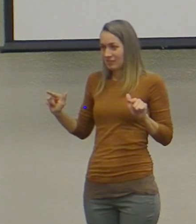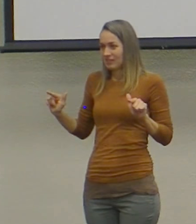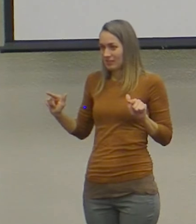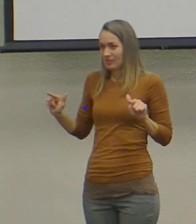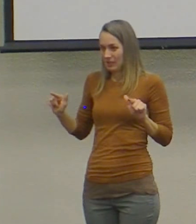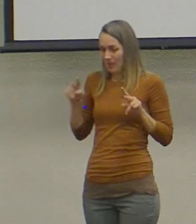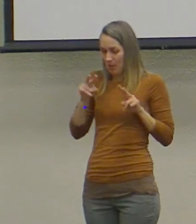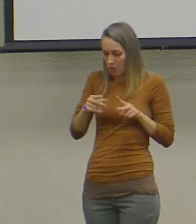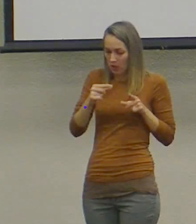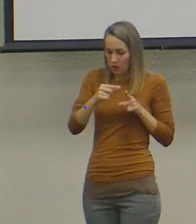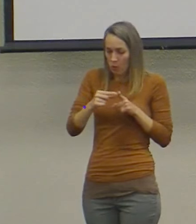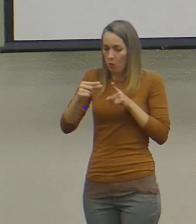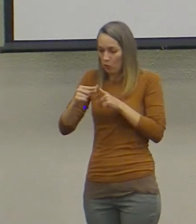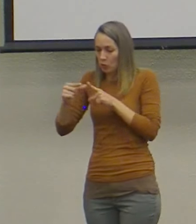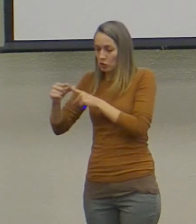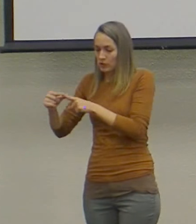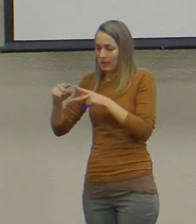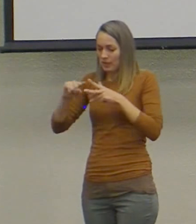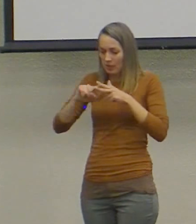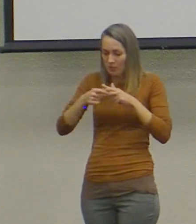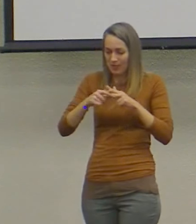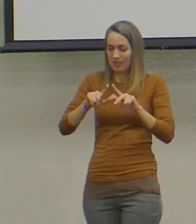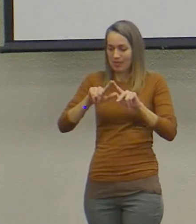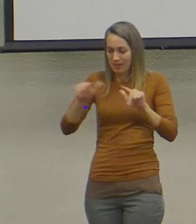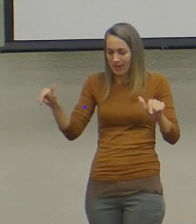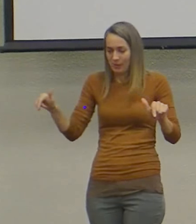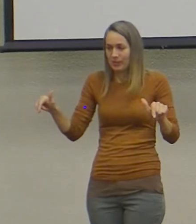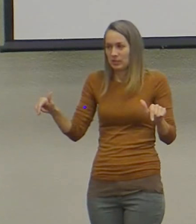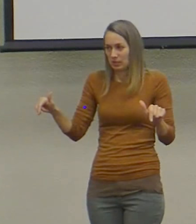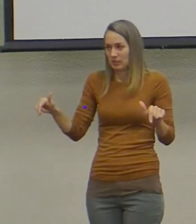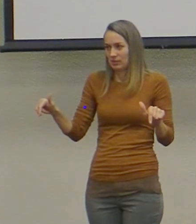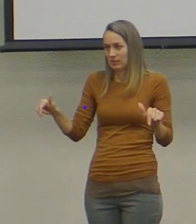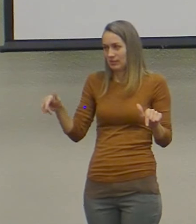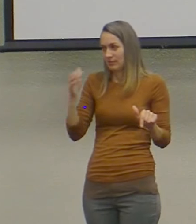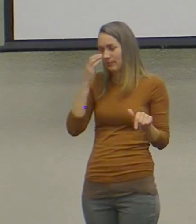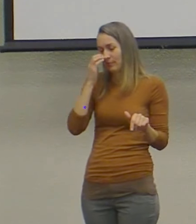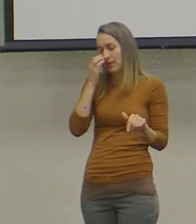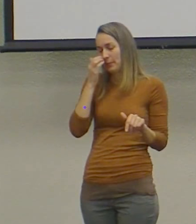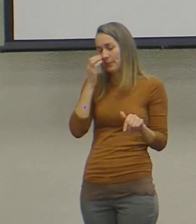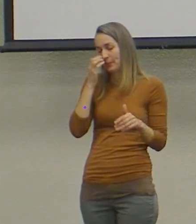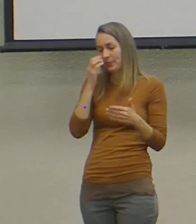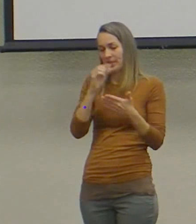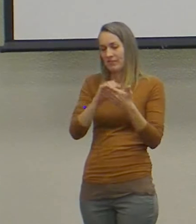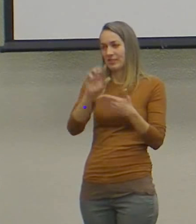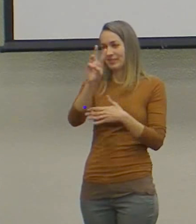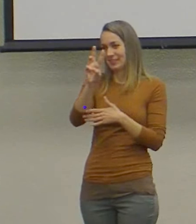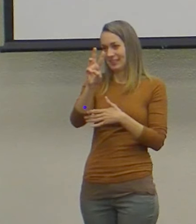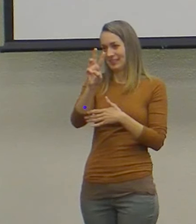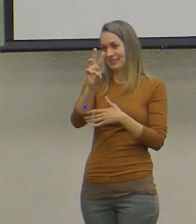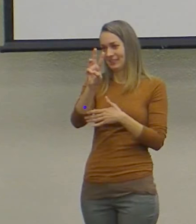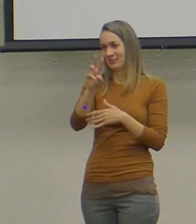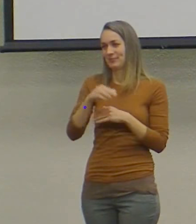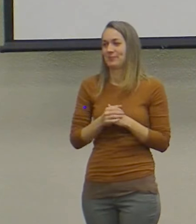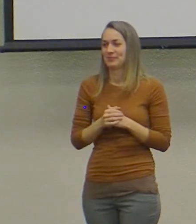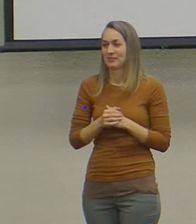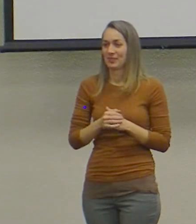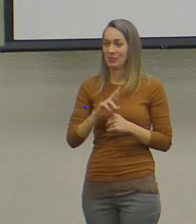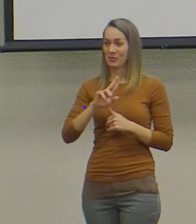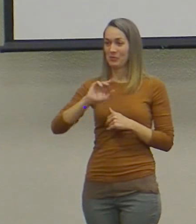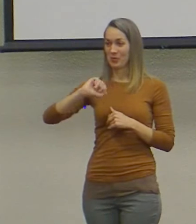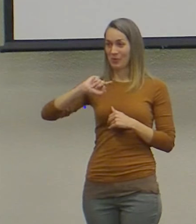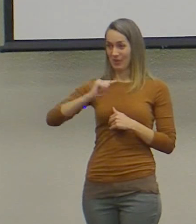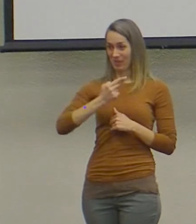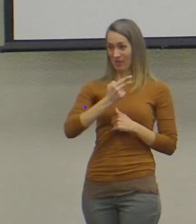that have such rich meaning. I love verse 6. Read with me. So she went down to the